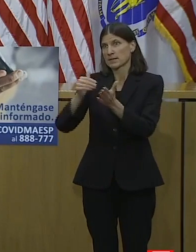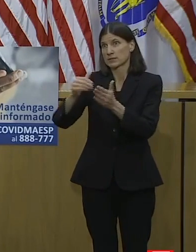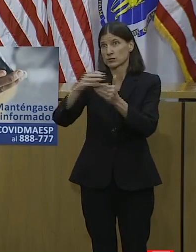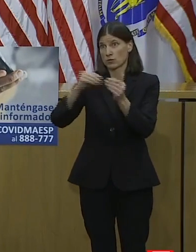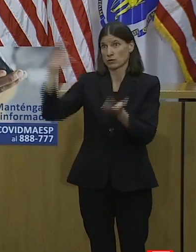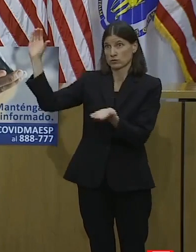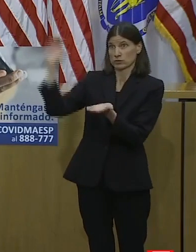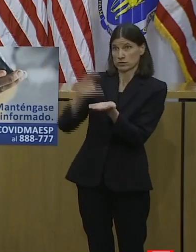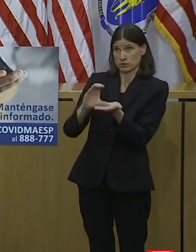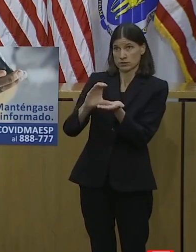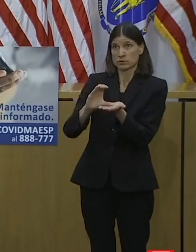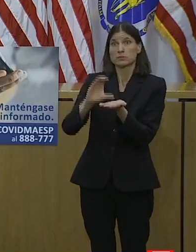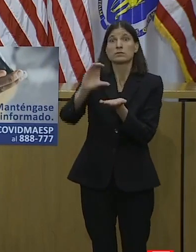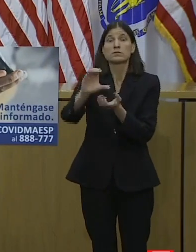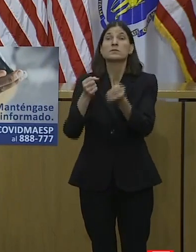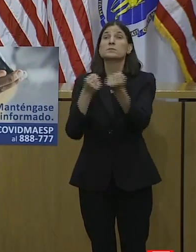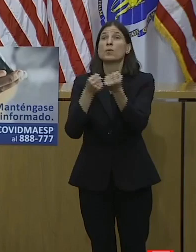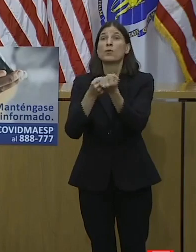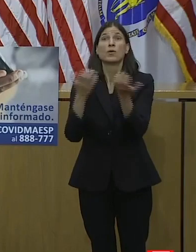early